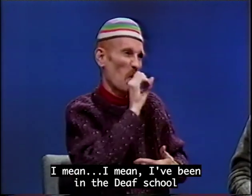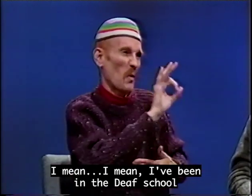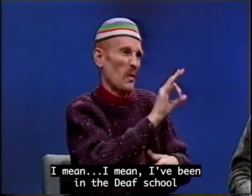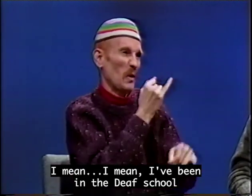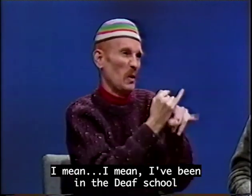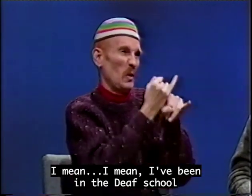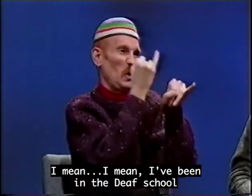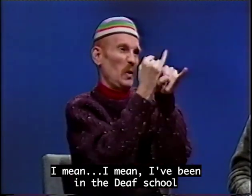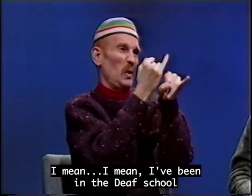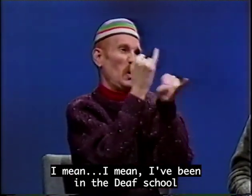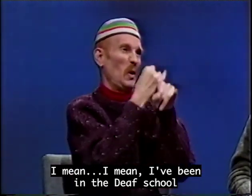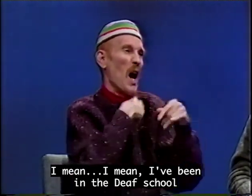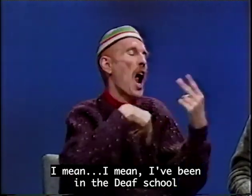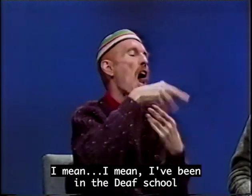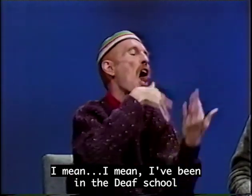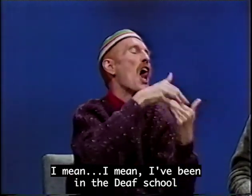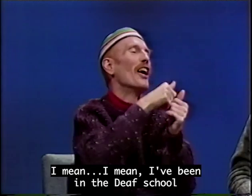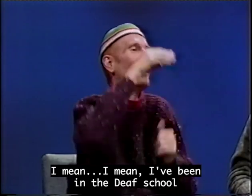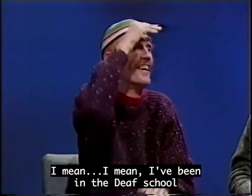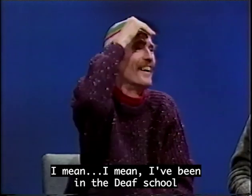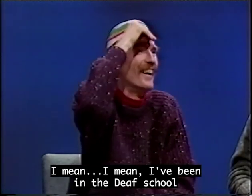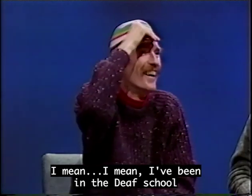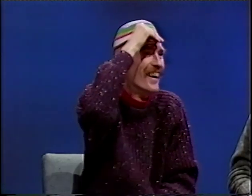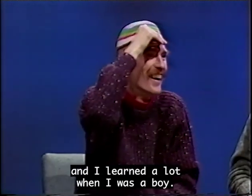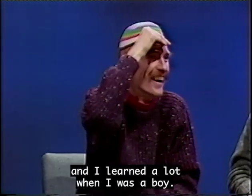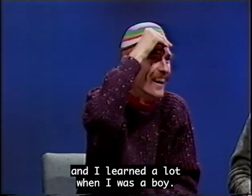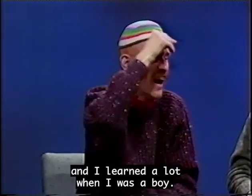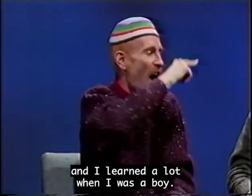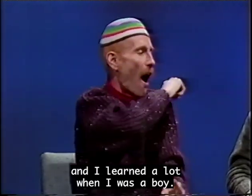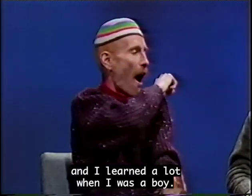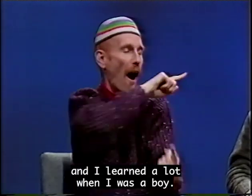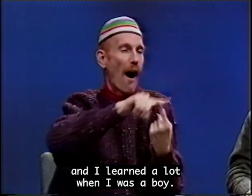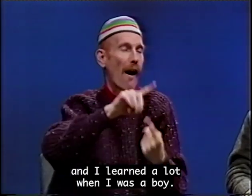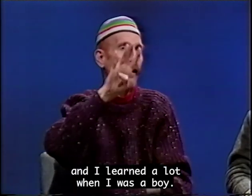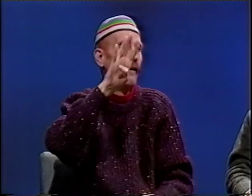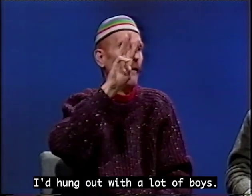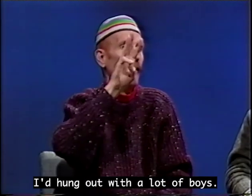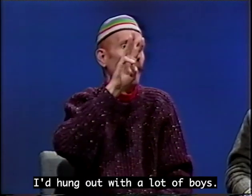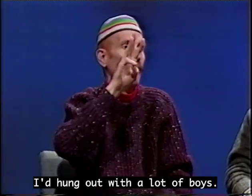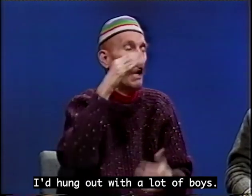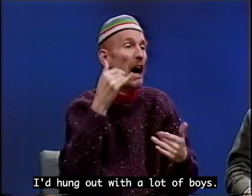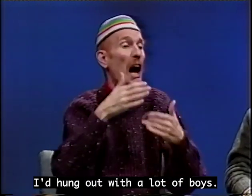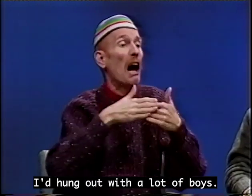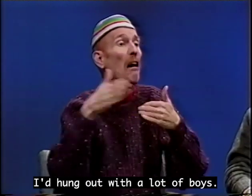I mean, I'd been in the deaf school, and I learned a lot when I was a boy. I'd hung out with a lot of boys.